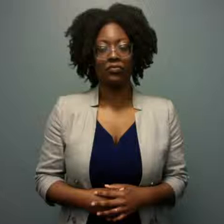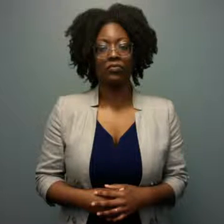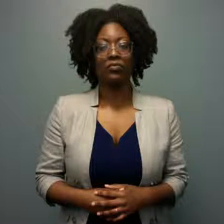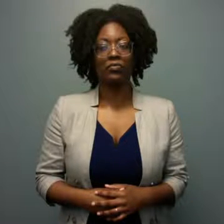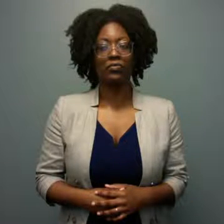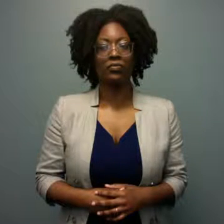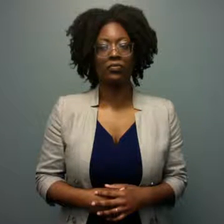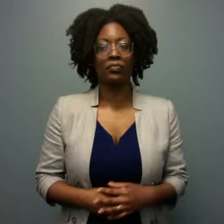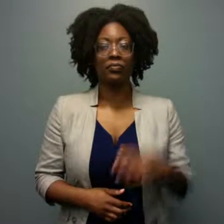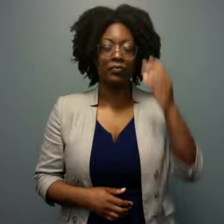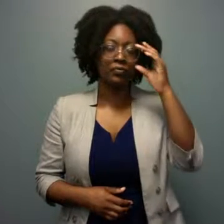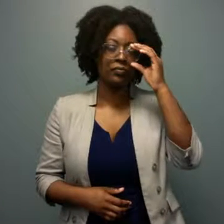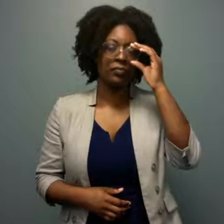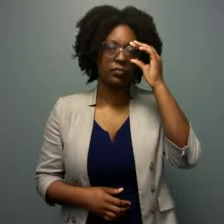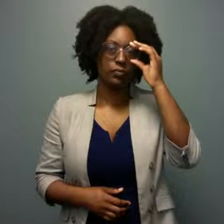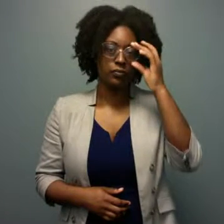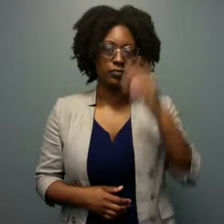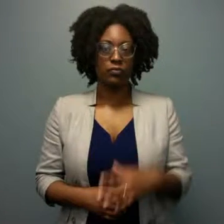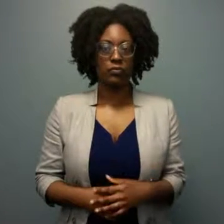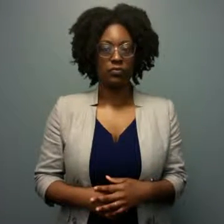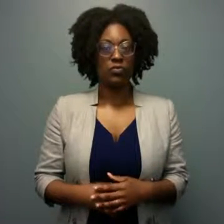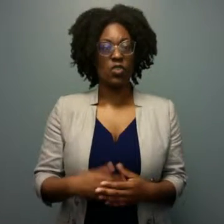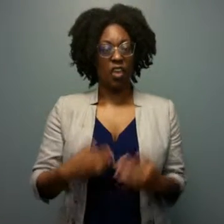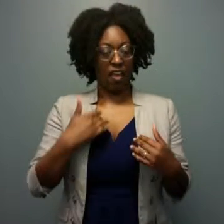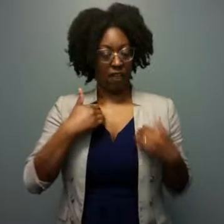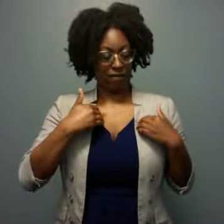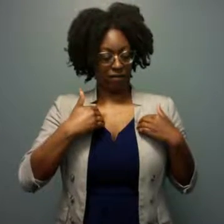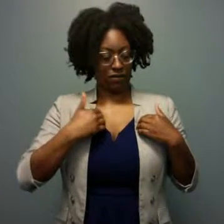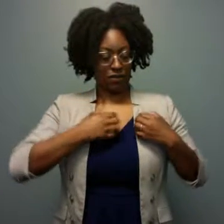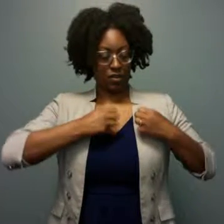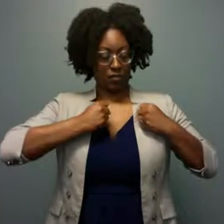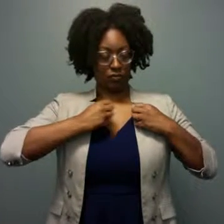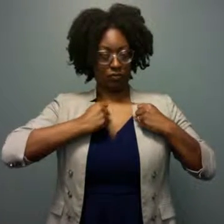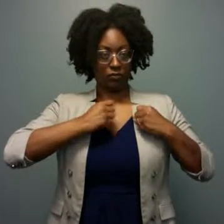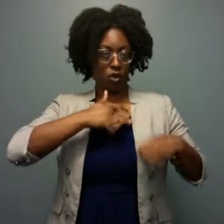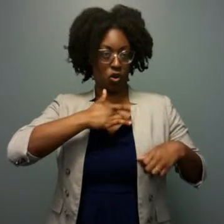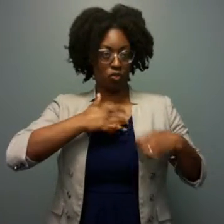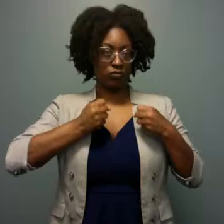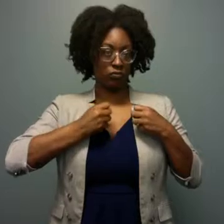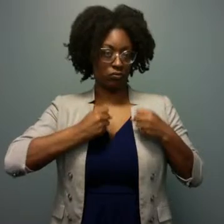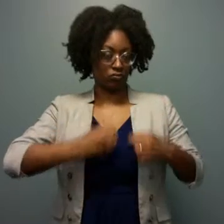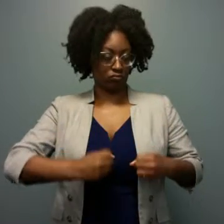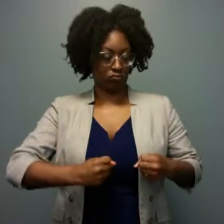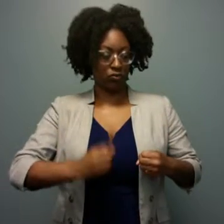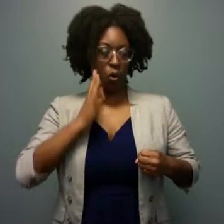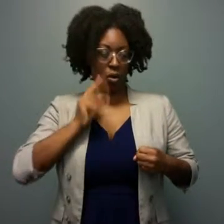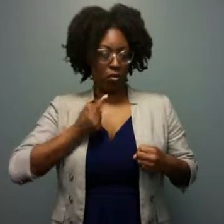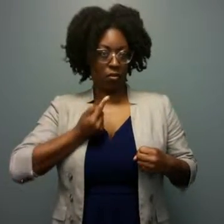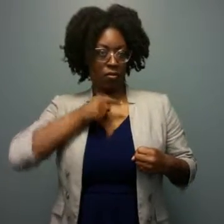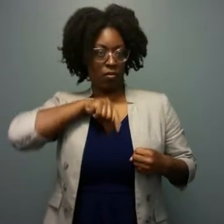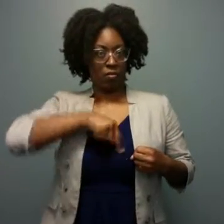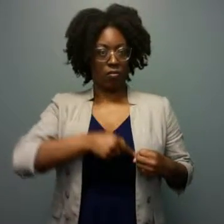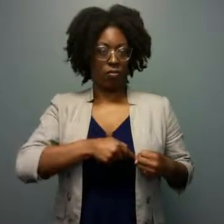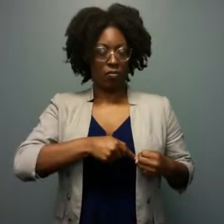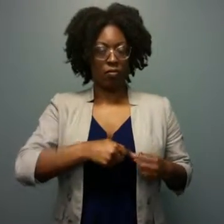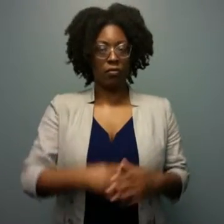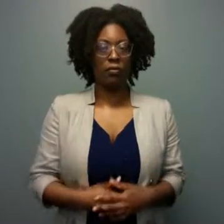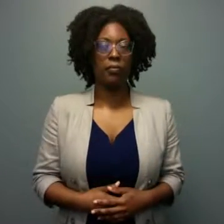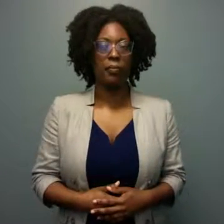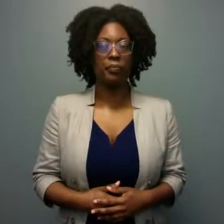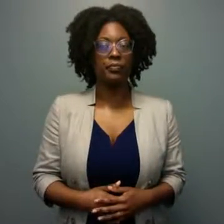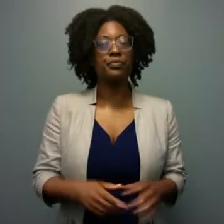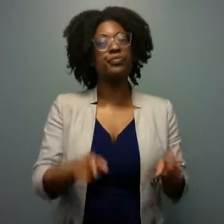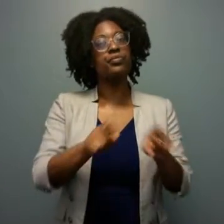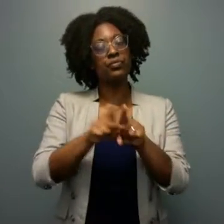left ventricle, the main pumping chamber of your heart, to measure the pressure within the heart. At this point, your doctor may also inject